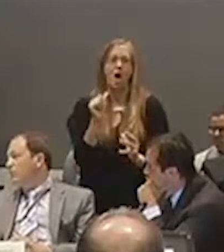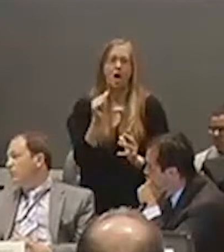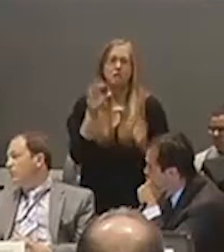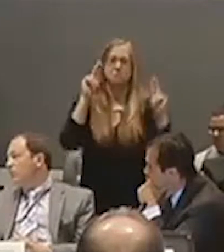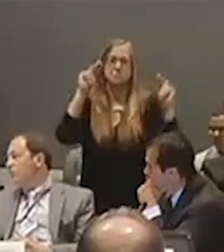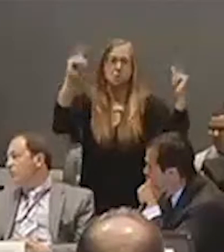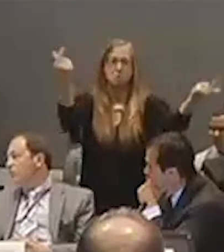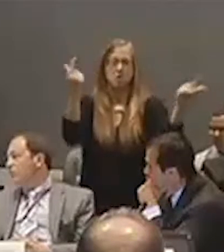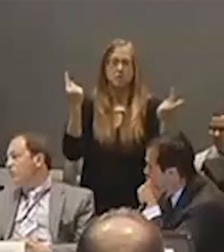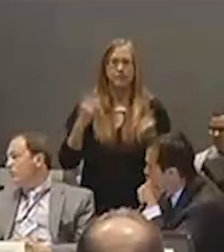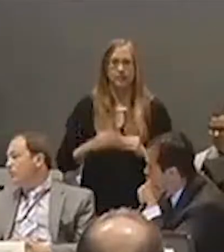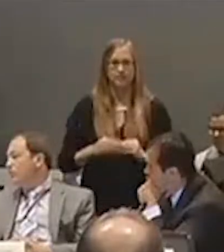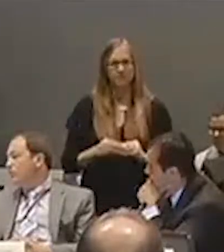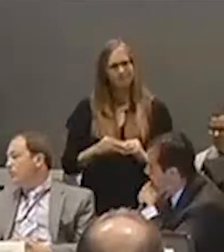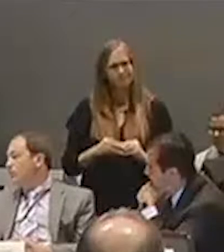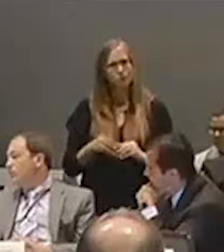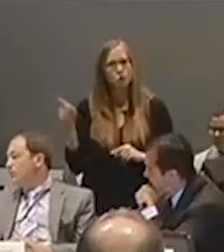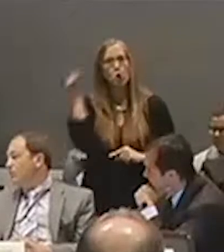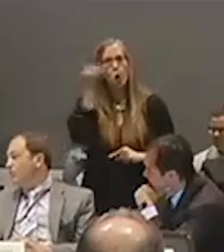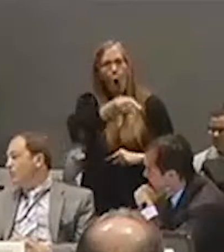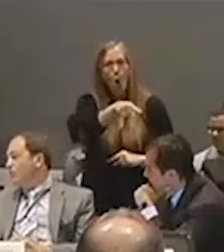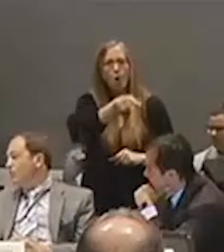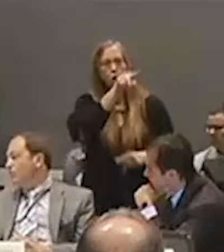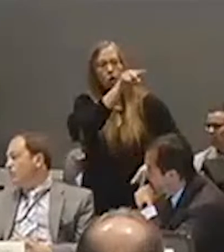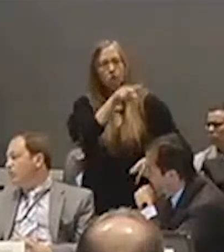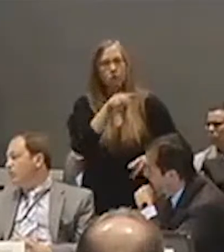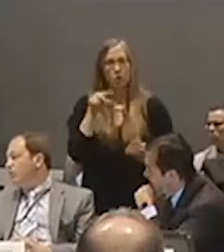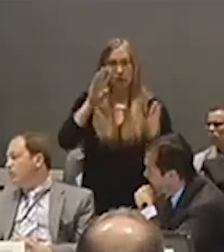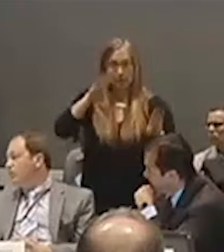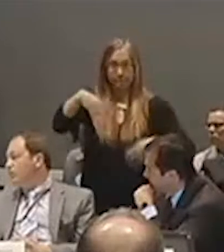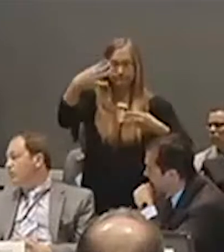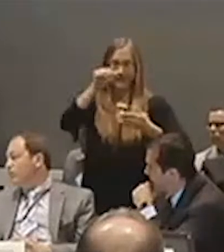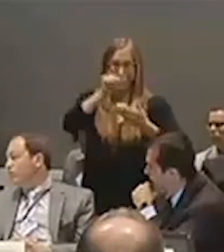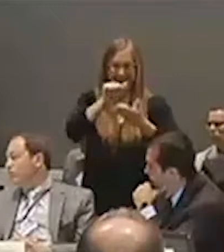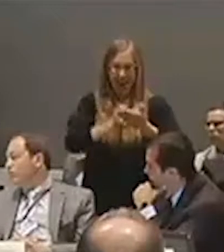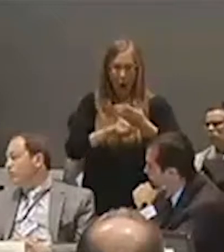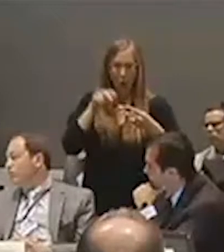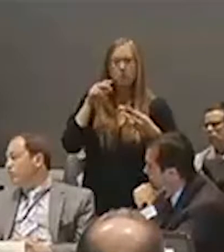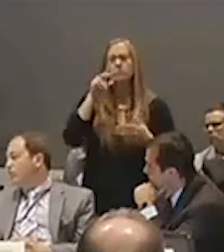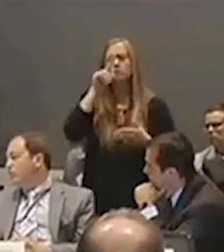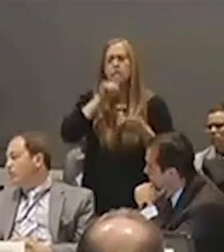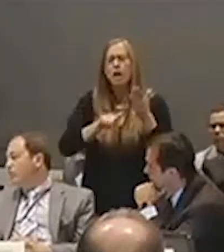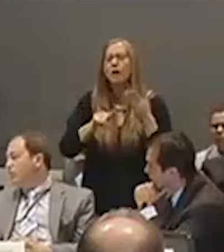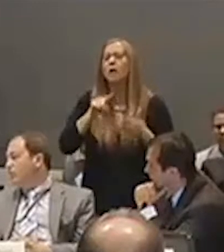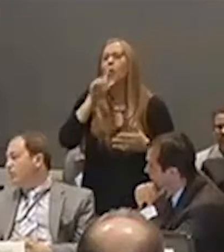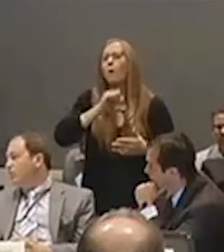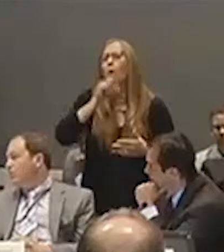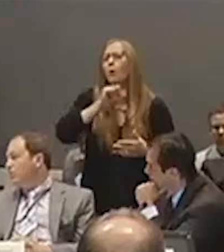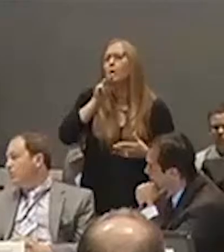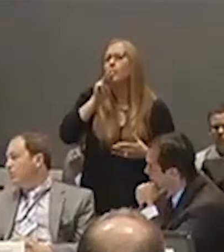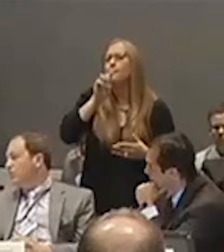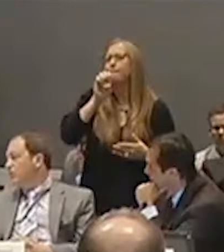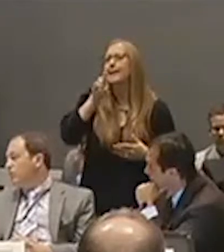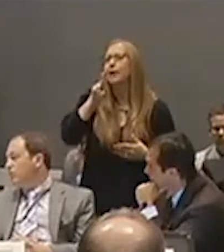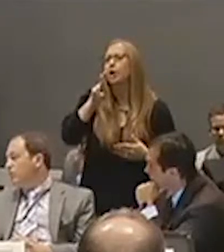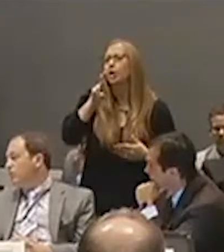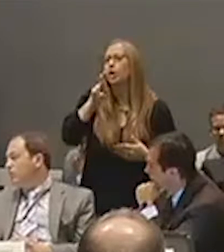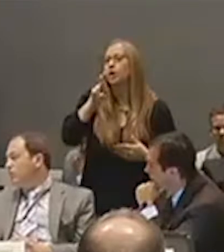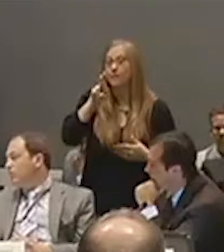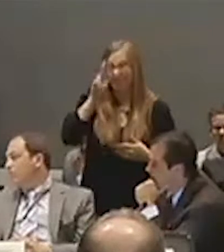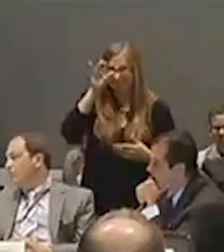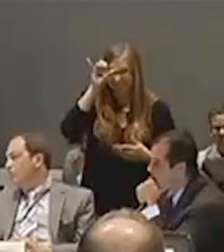know. If they would just look at the account right away and see how old that meter is and think of that as being one of the